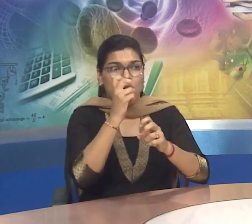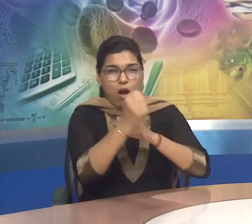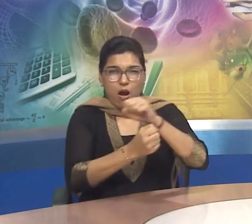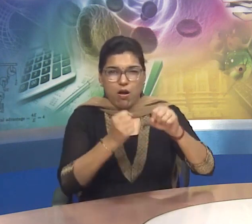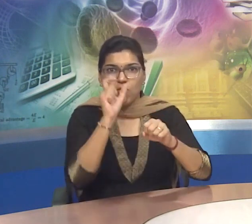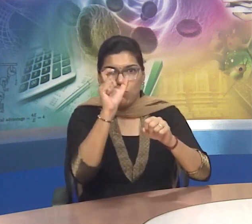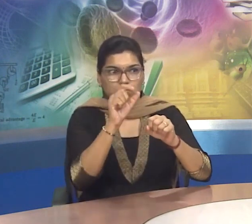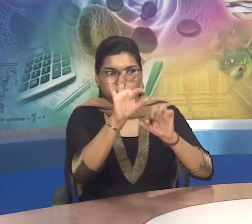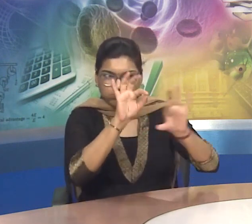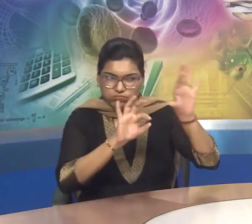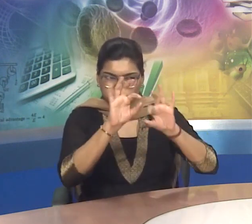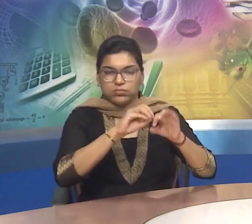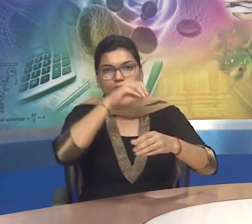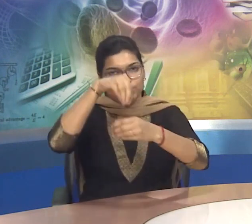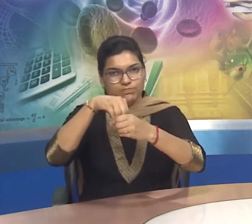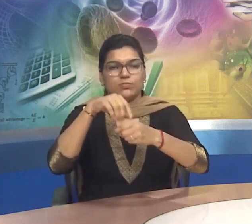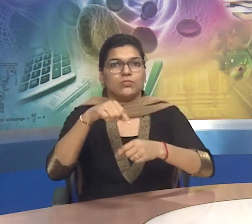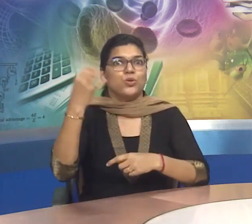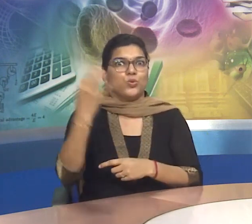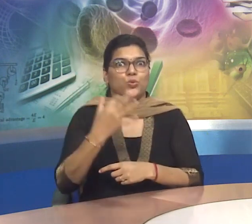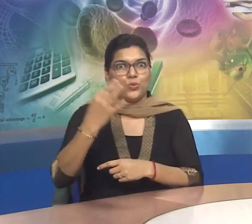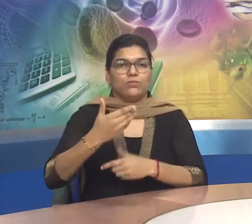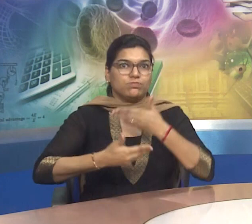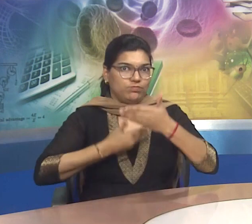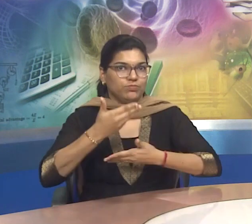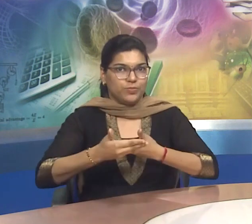These words are from lesson 6 only.